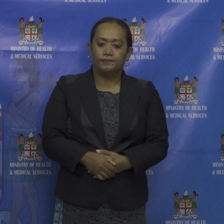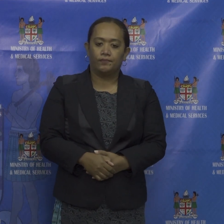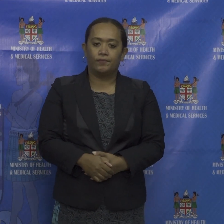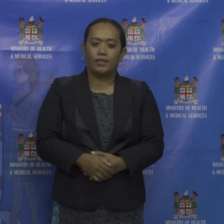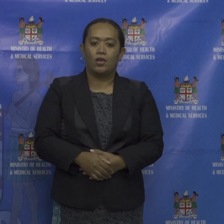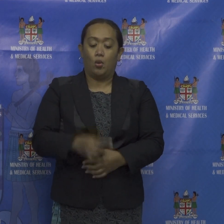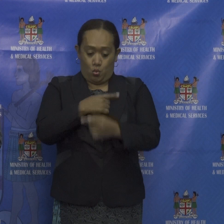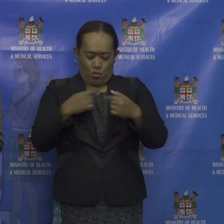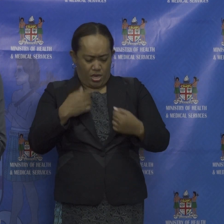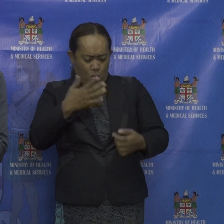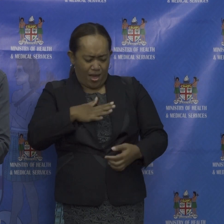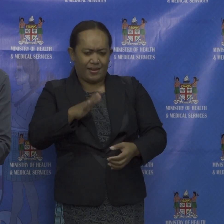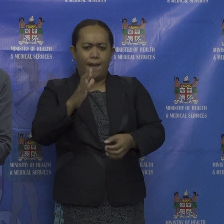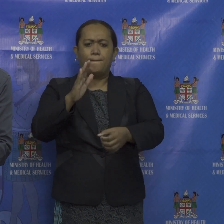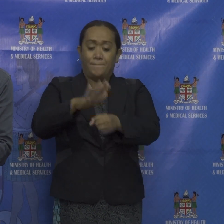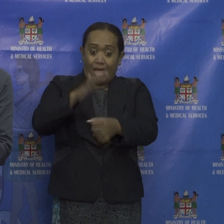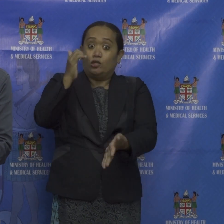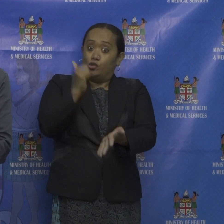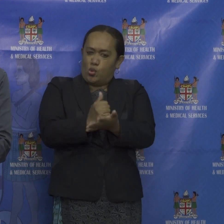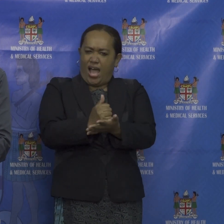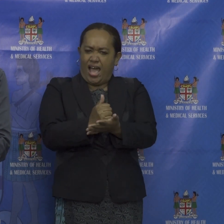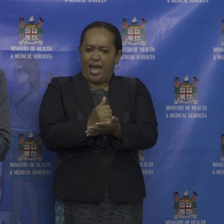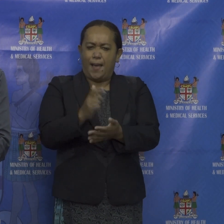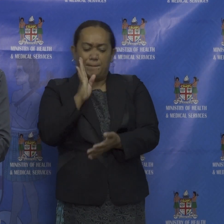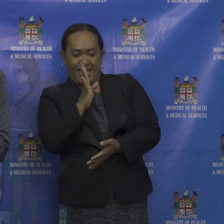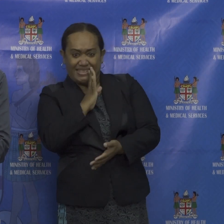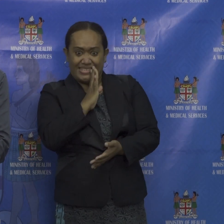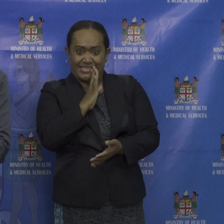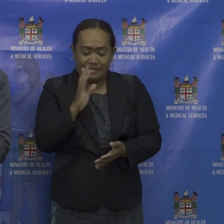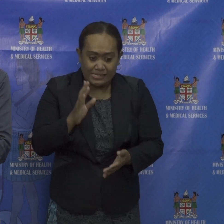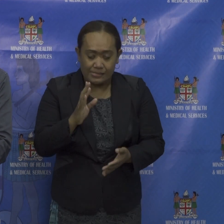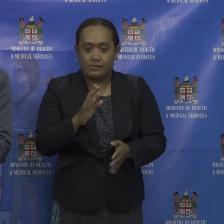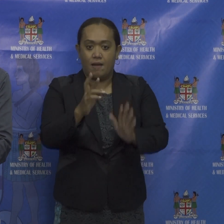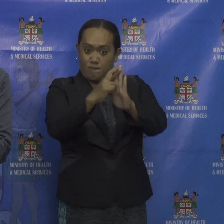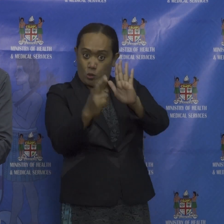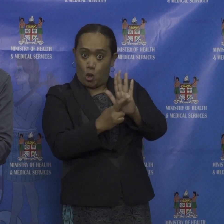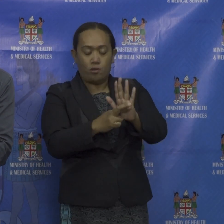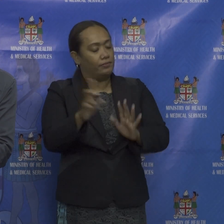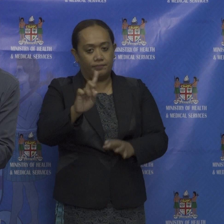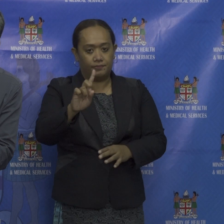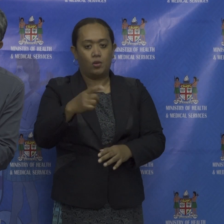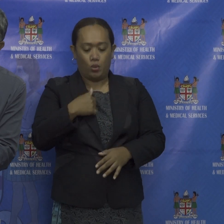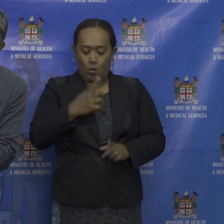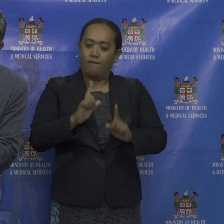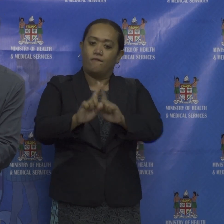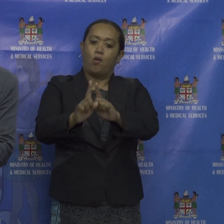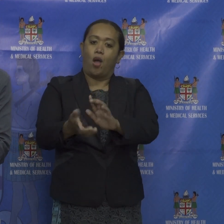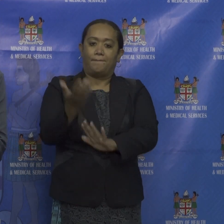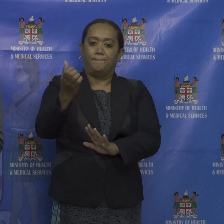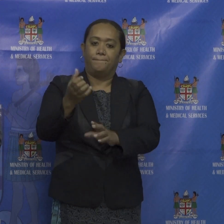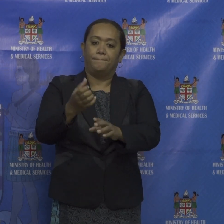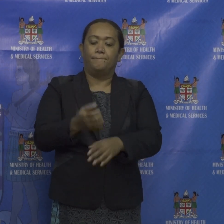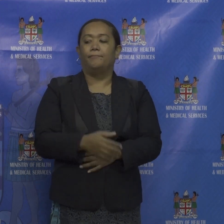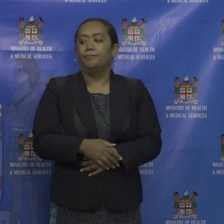To ensure there are no lapses in healthcare services for those looking to visit public hospitals, I've been talking to a number of our private